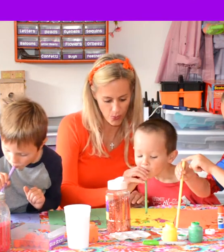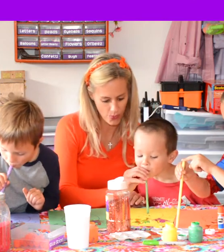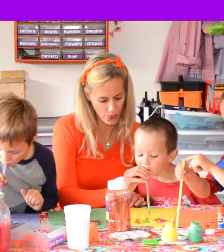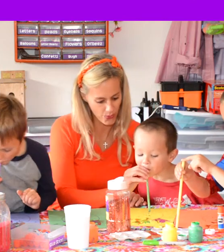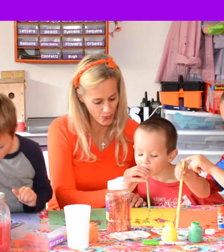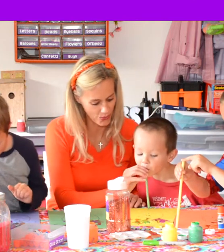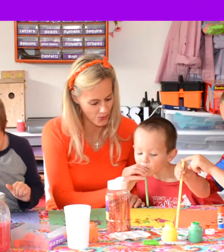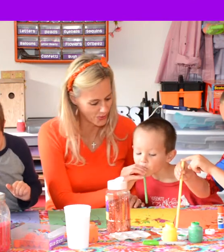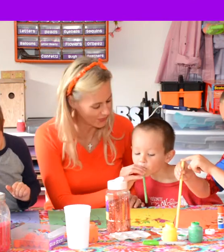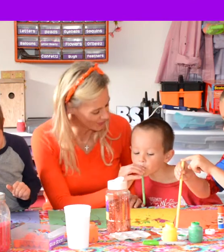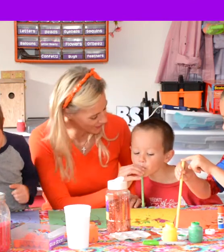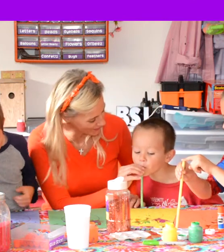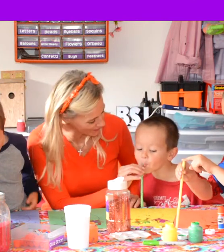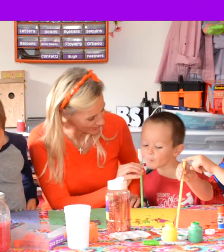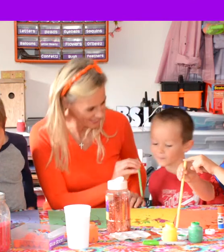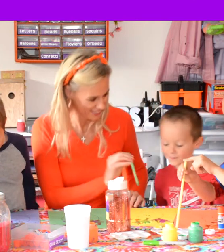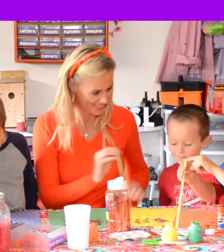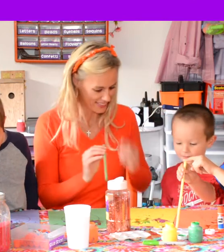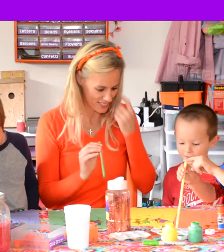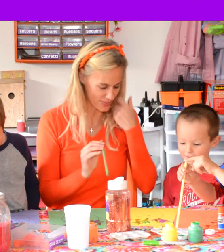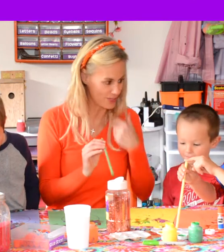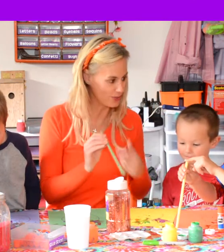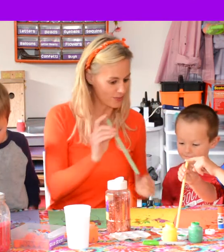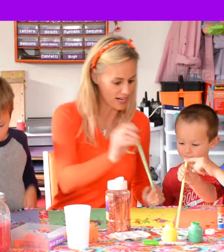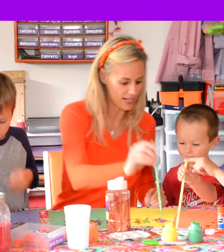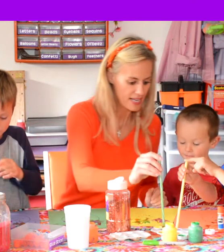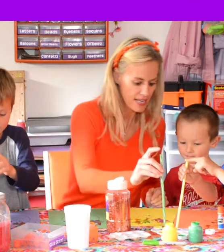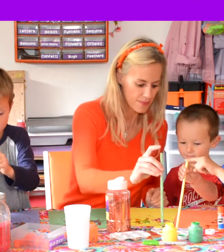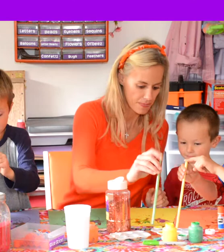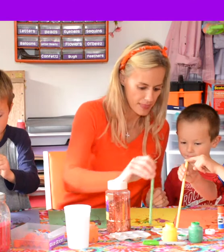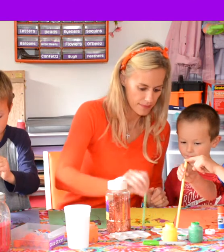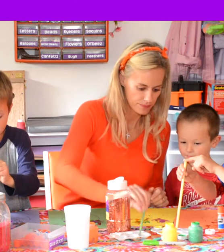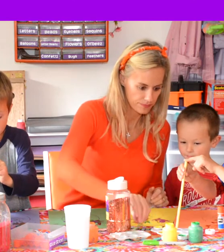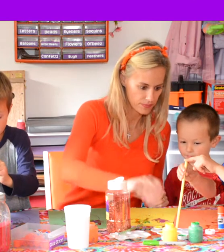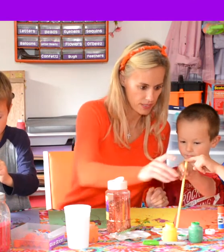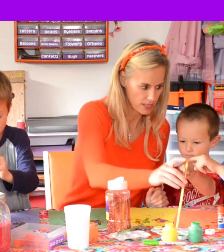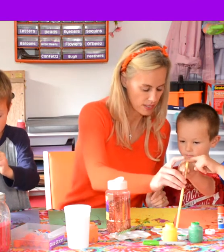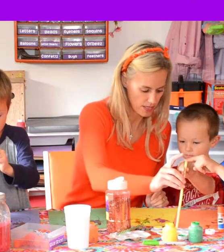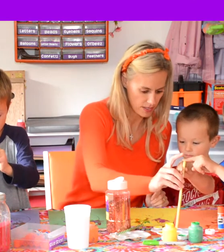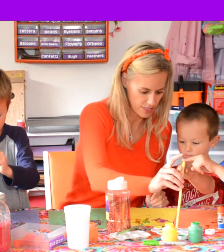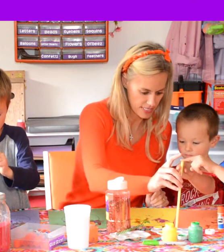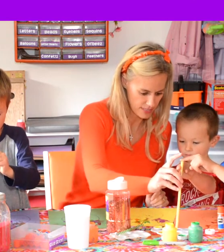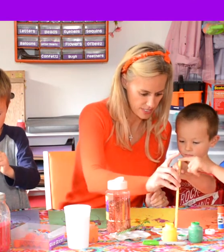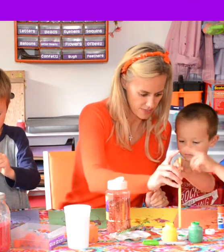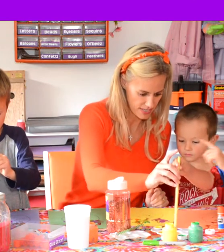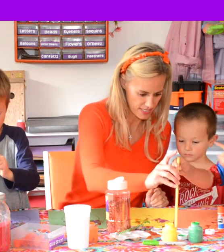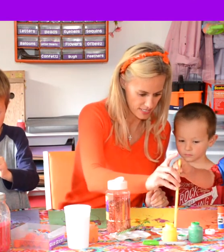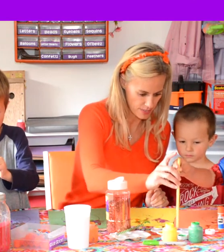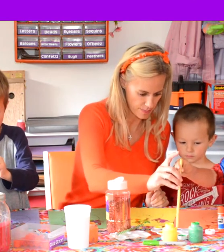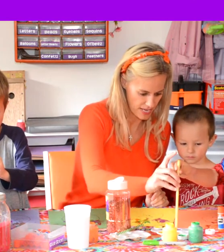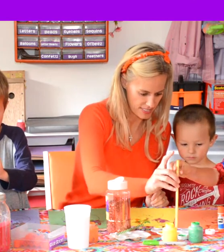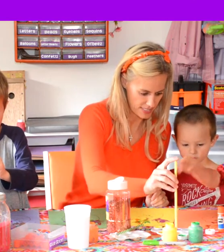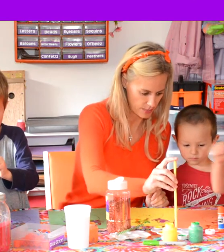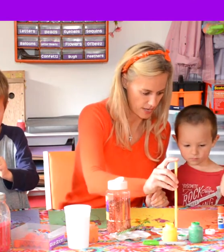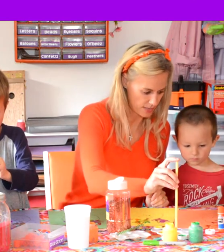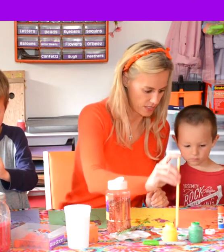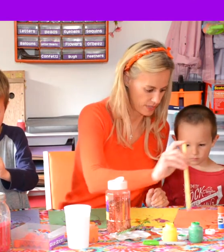Woohoo! Why is that? That's pretty cool, right? Show here, let me see if I can get some of the paint that's at the bottom. Here we go.